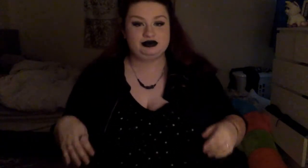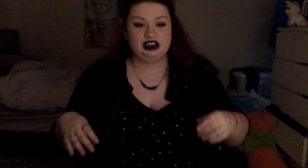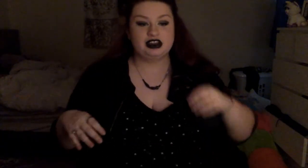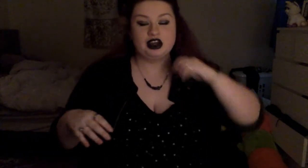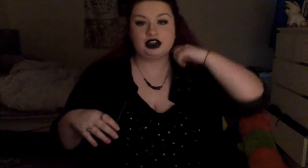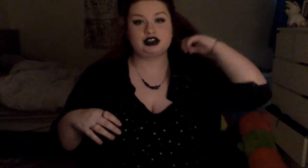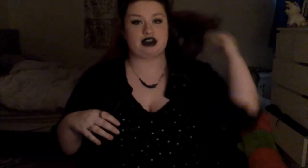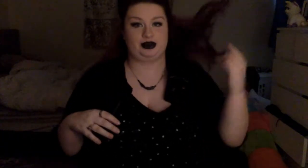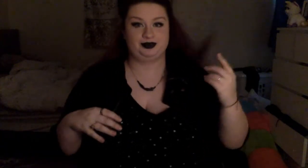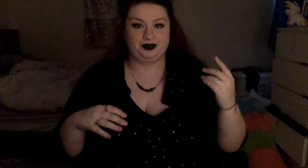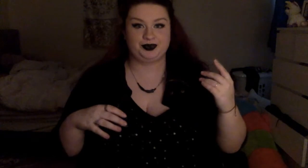So,